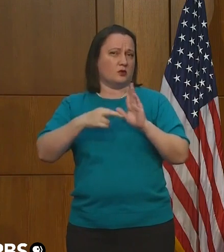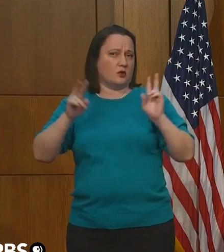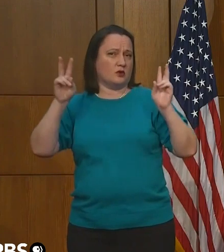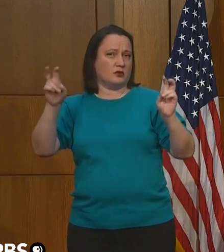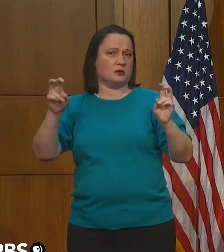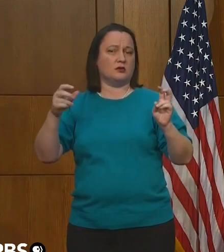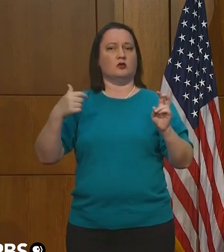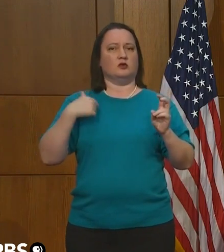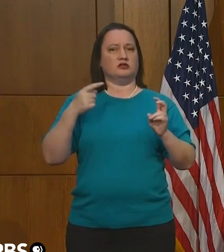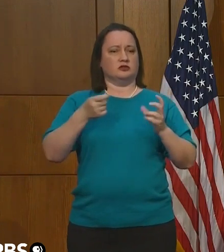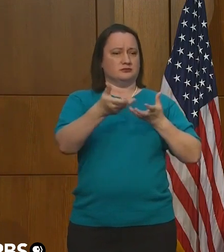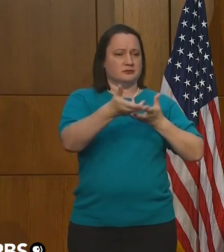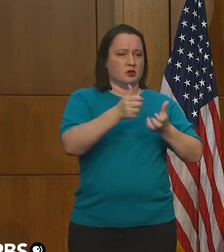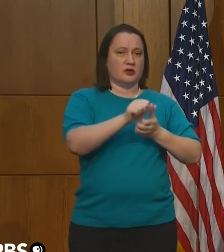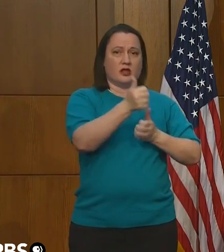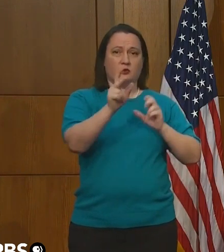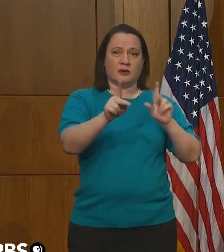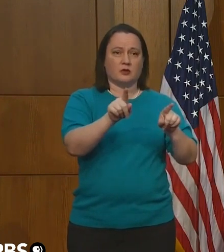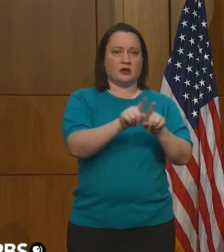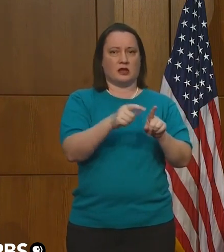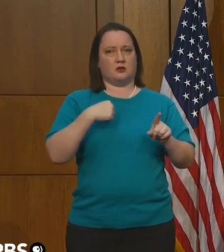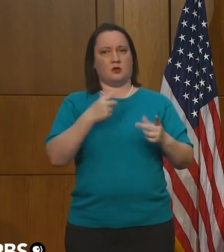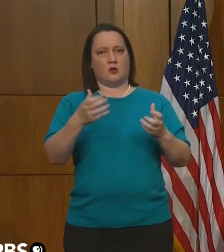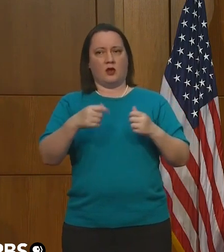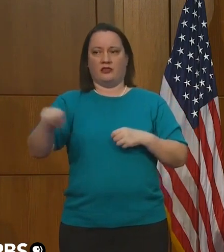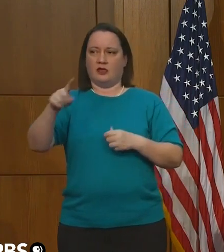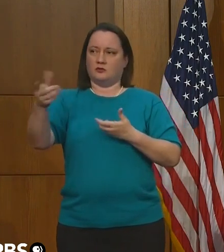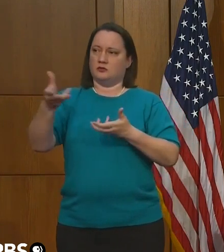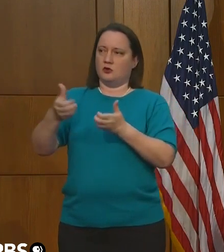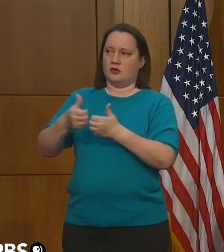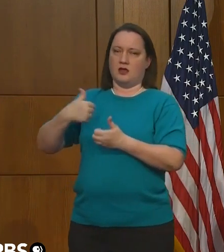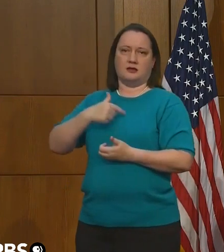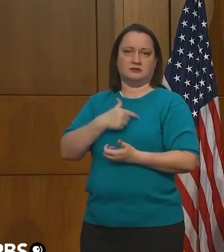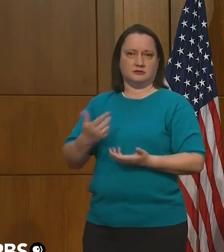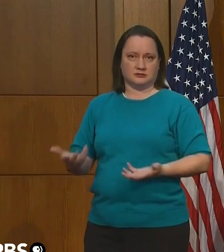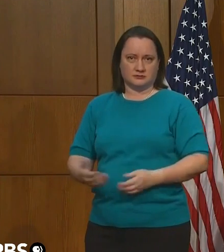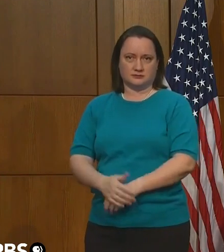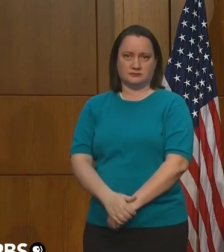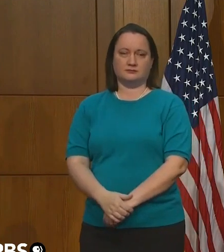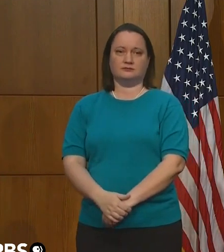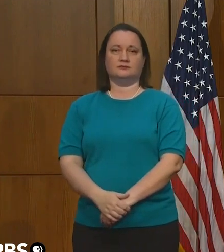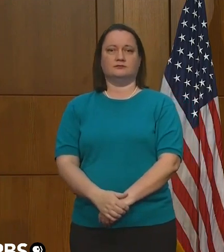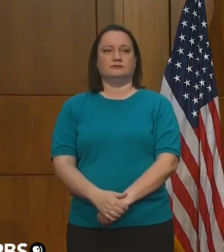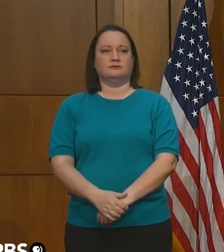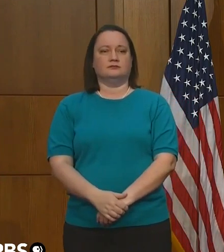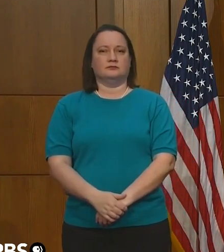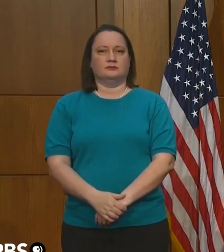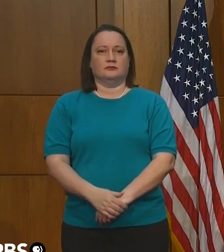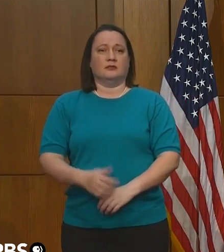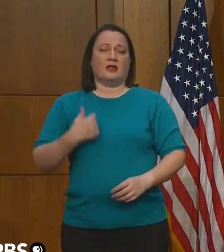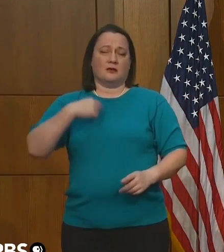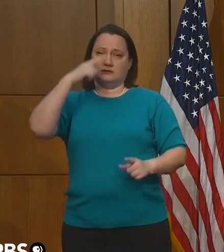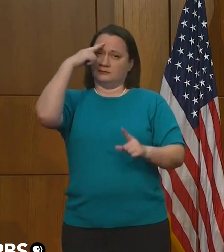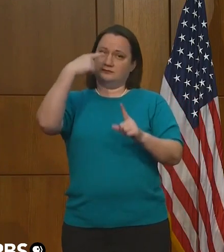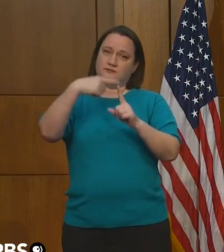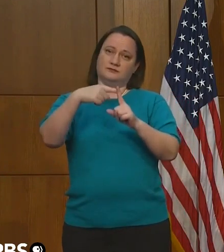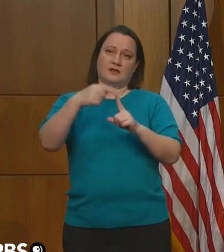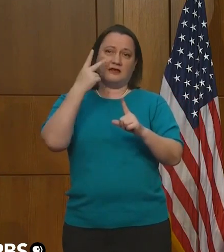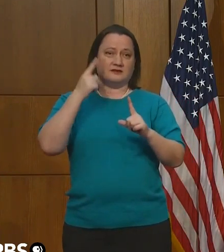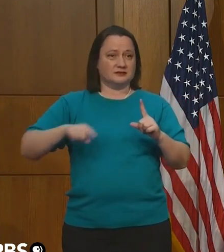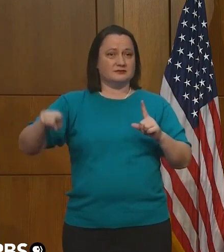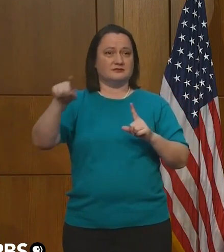way that we want people to treat us. And I'm really optimistic because I've seen Virginians do the right thing time